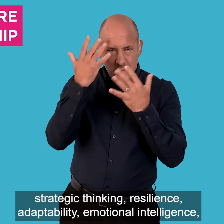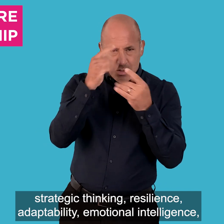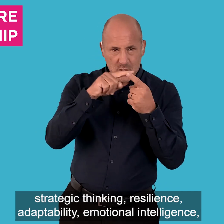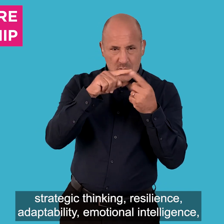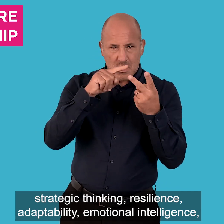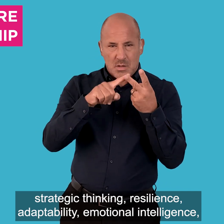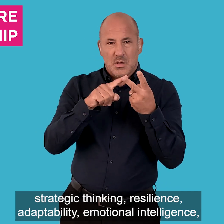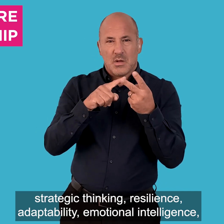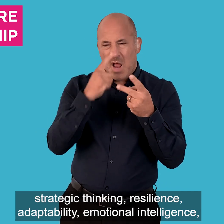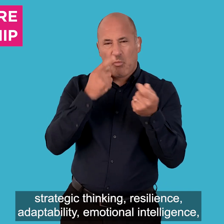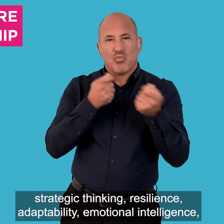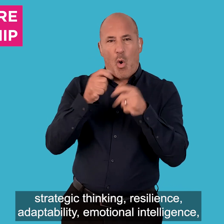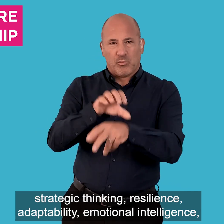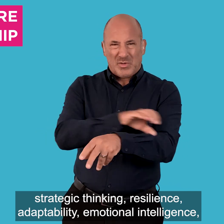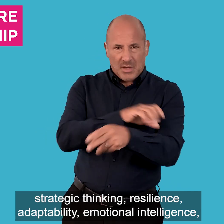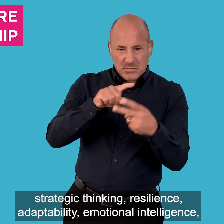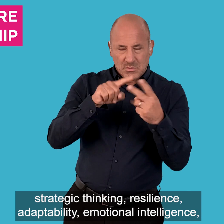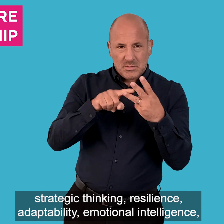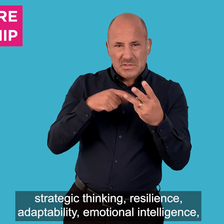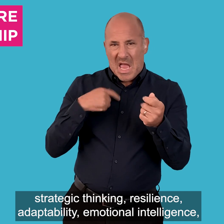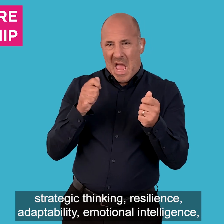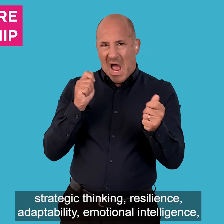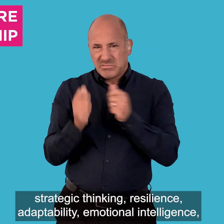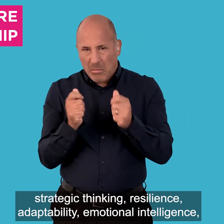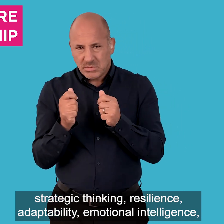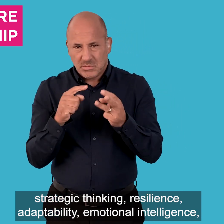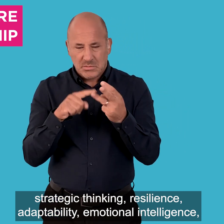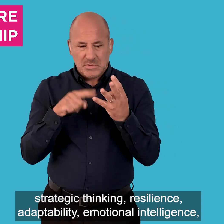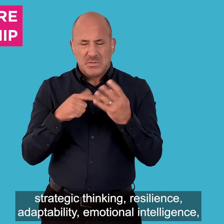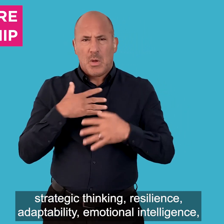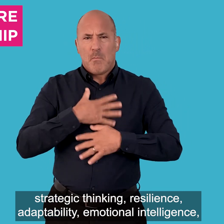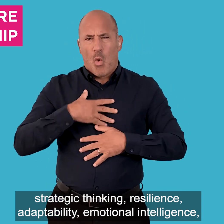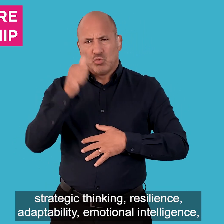strategic thinking, resilience, adaptability, emotional intelligence,